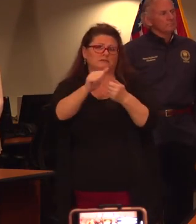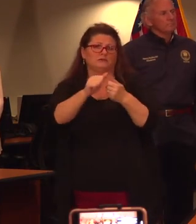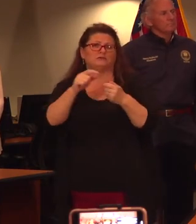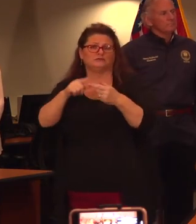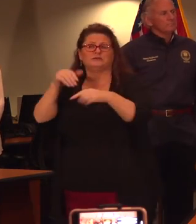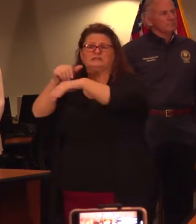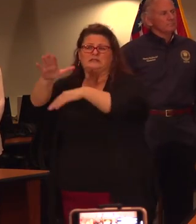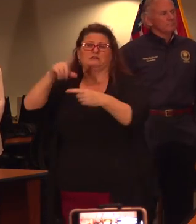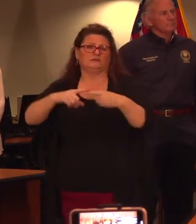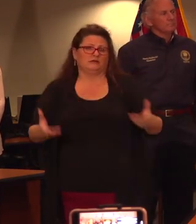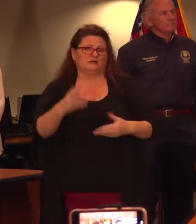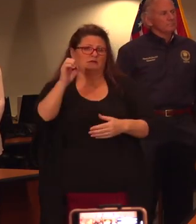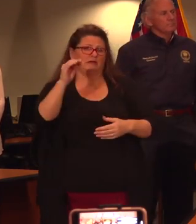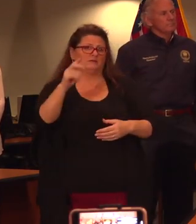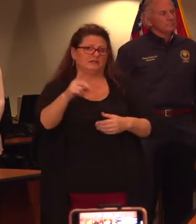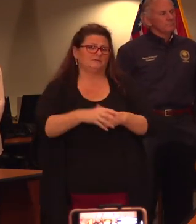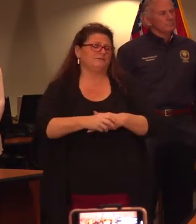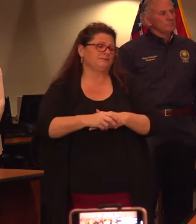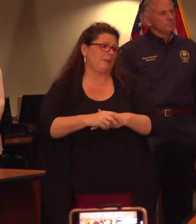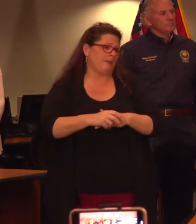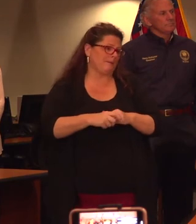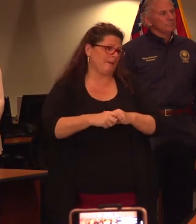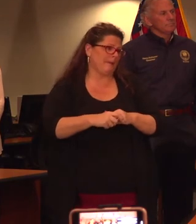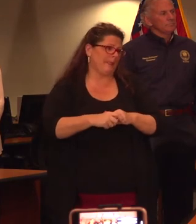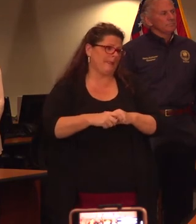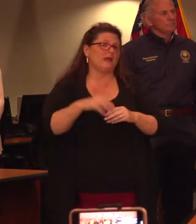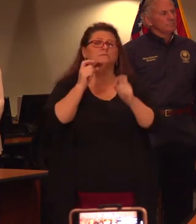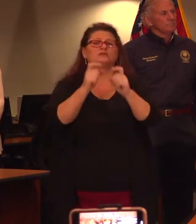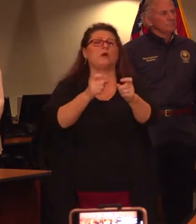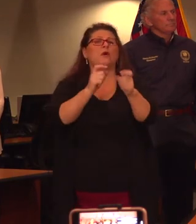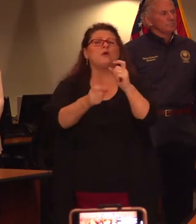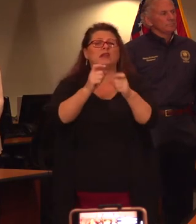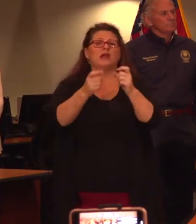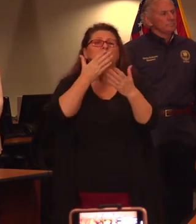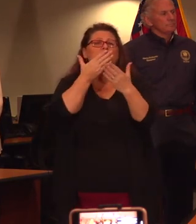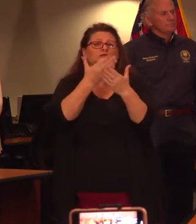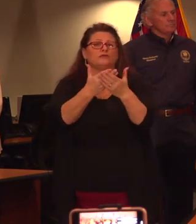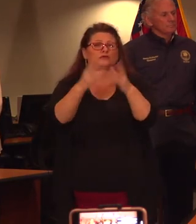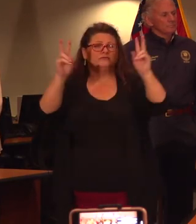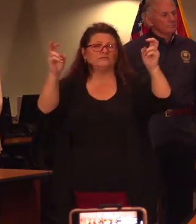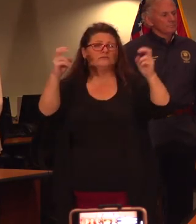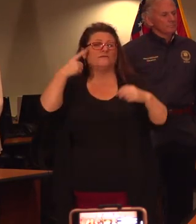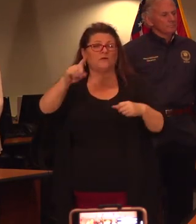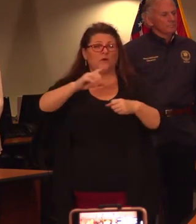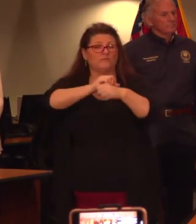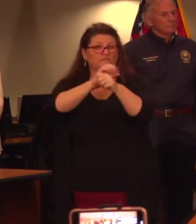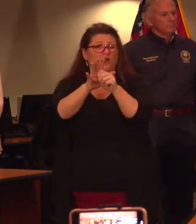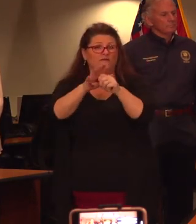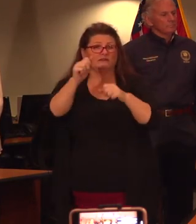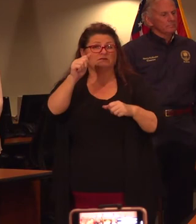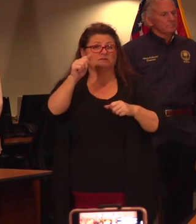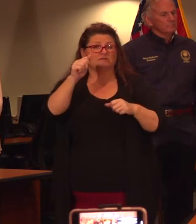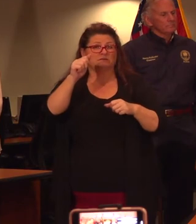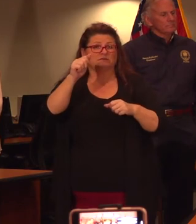that we've activated the donated goods system for COVID-19, and similar to